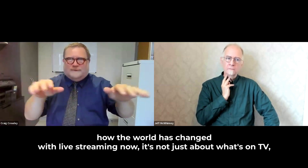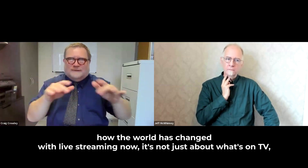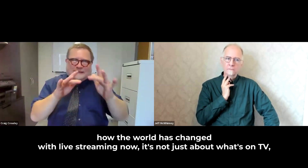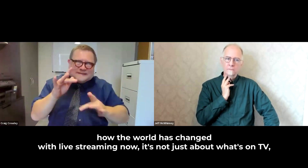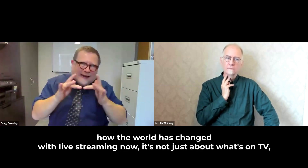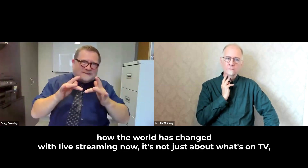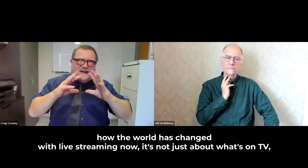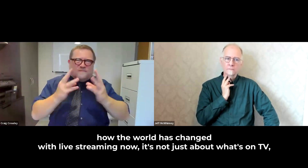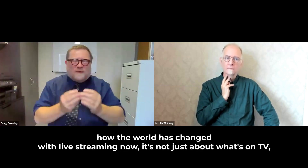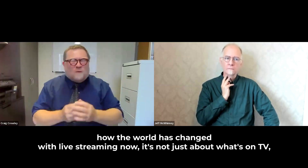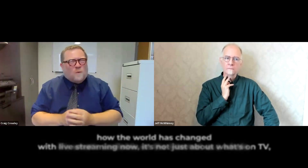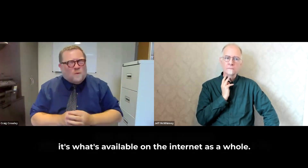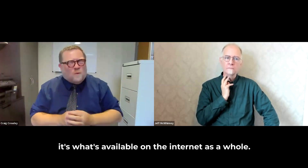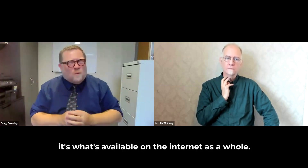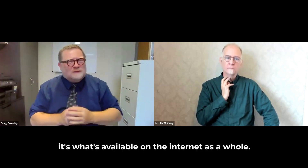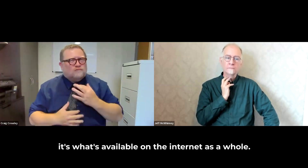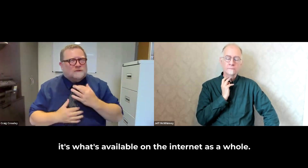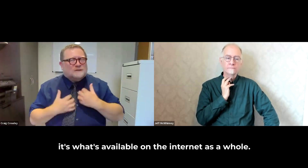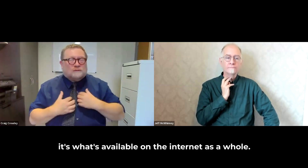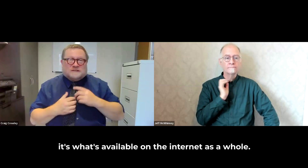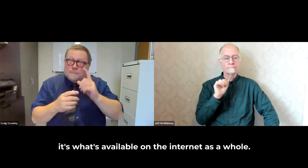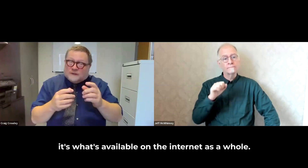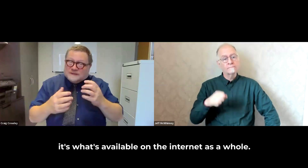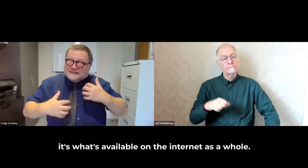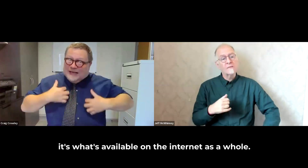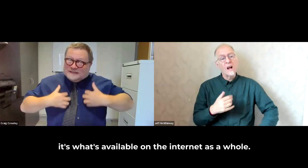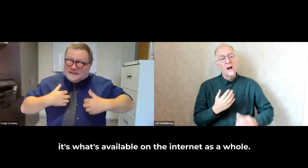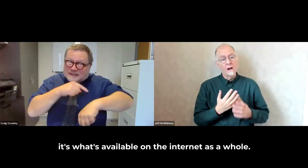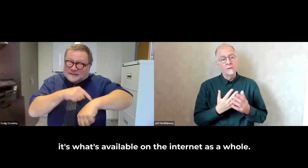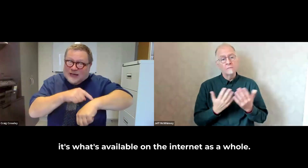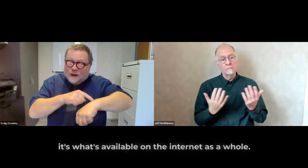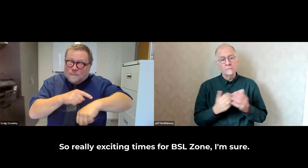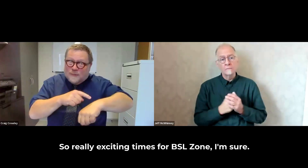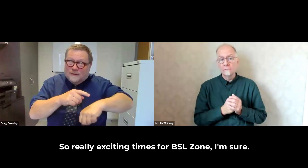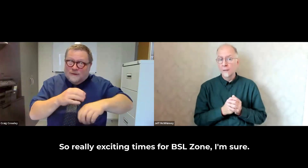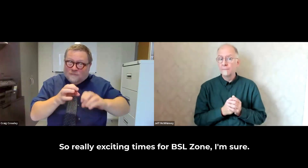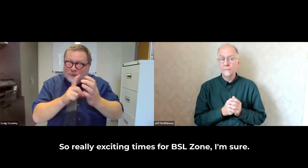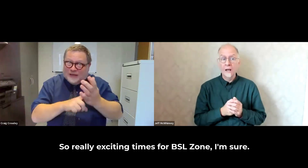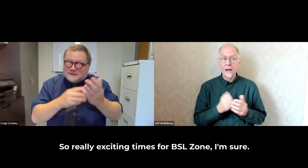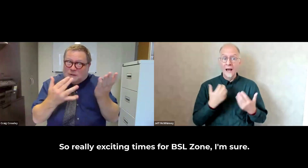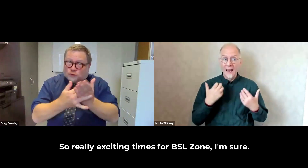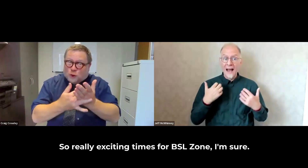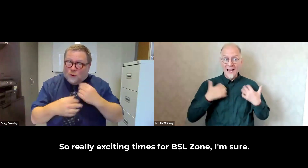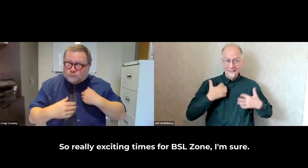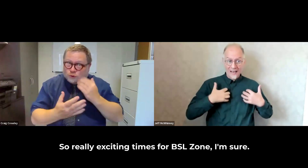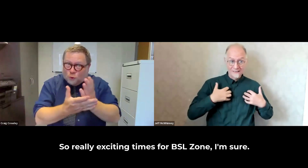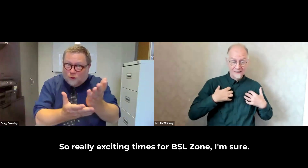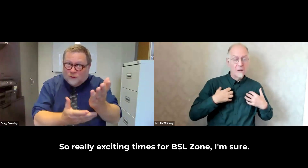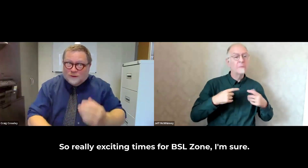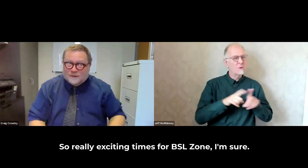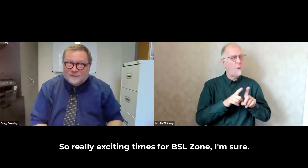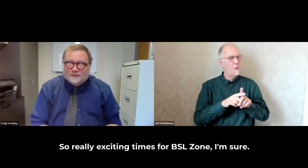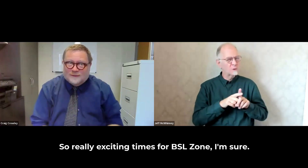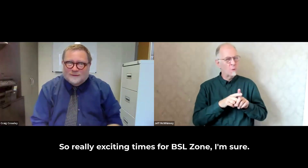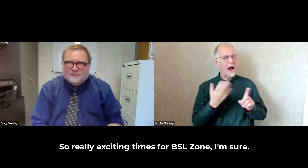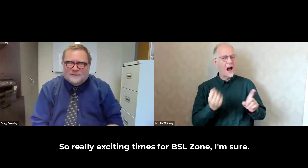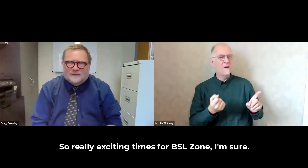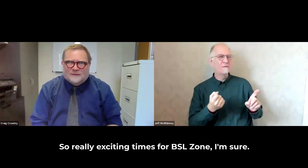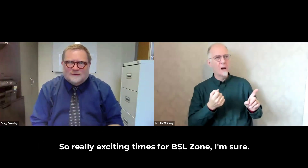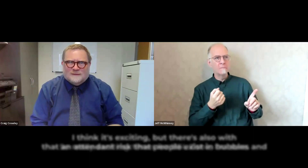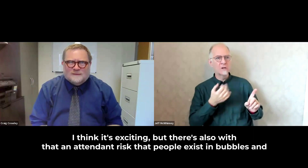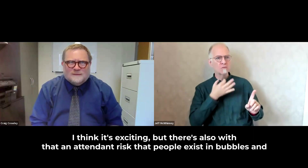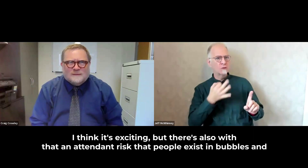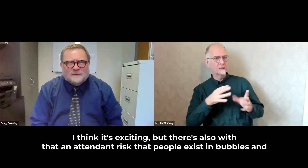not just about what's on TV, it's what's available on the internet as a whole. So really exciting times for a BSL zone, I'm